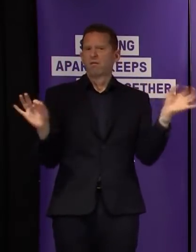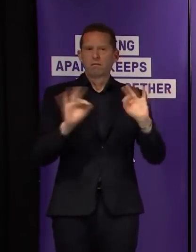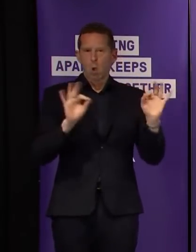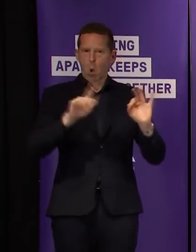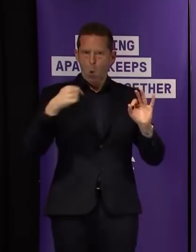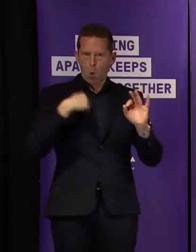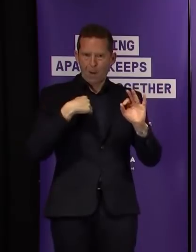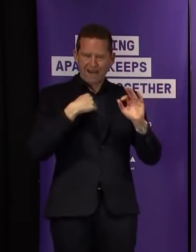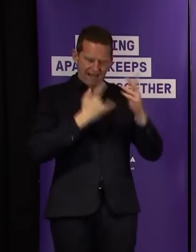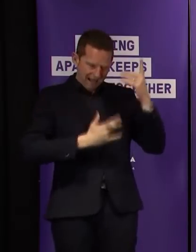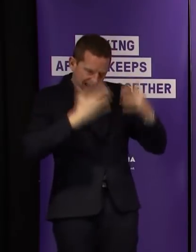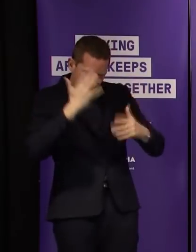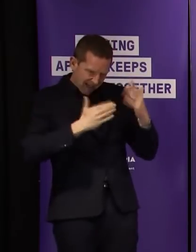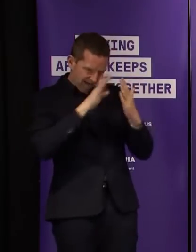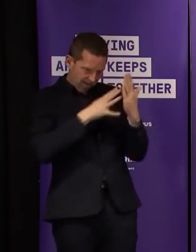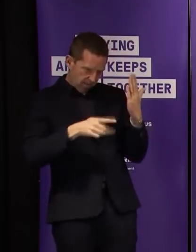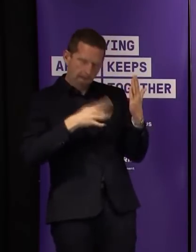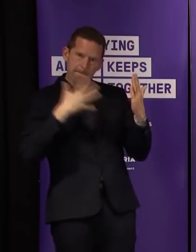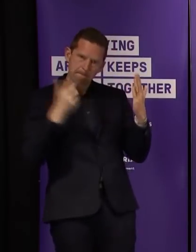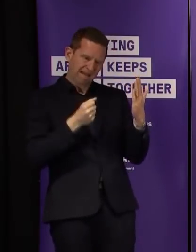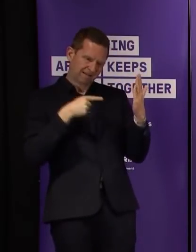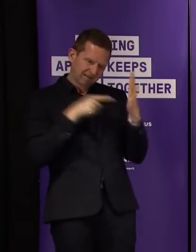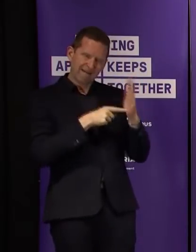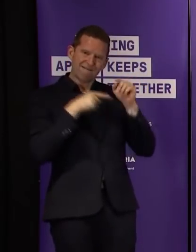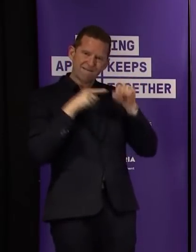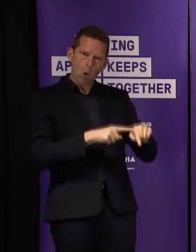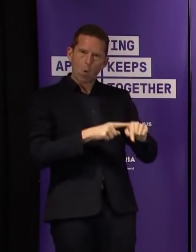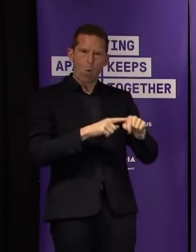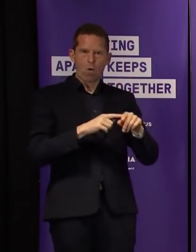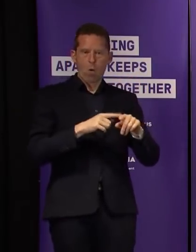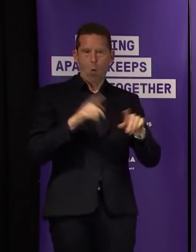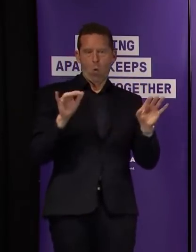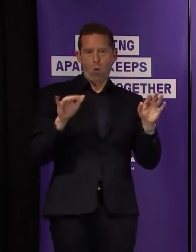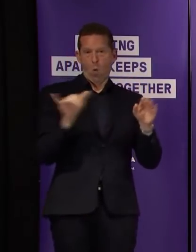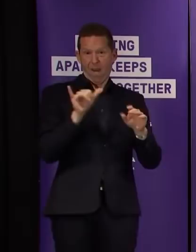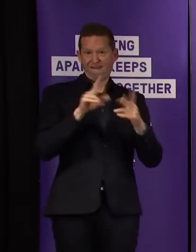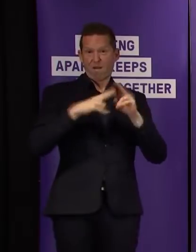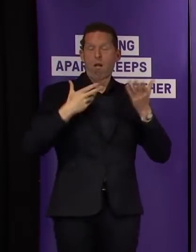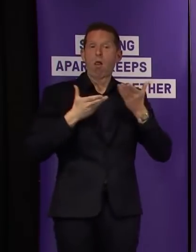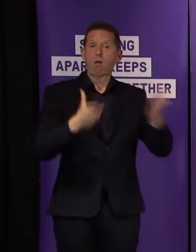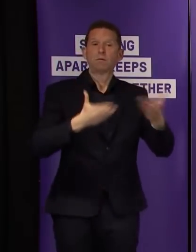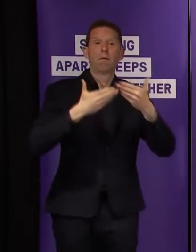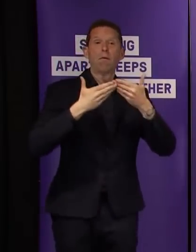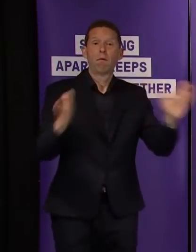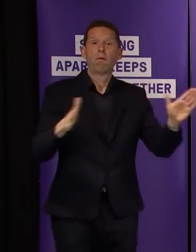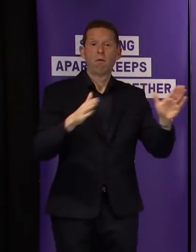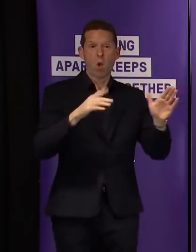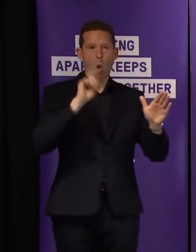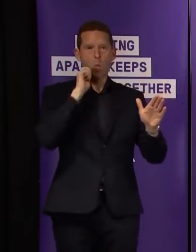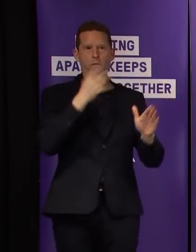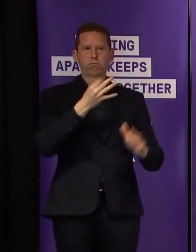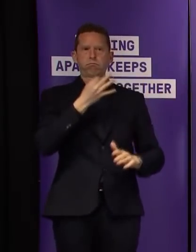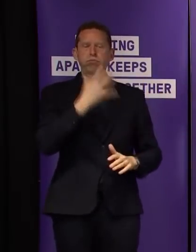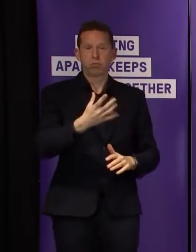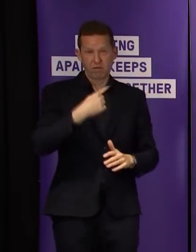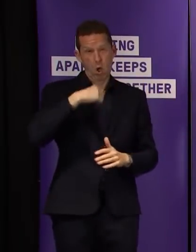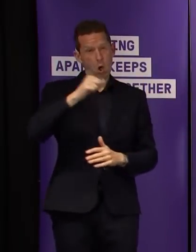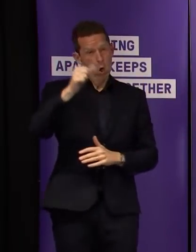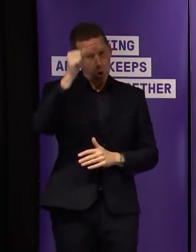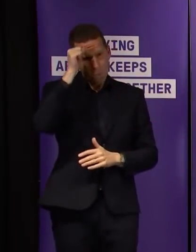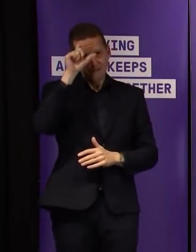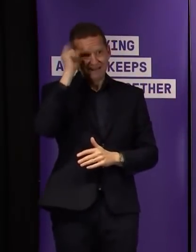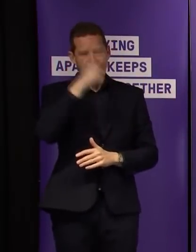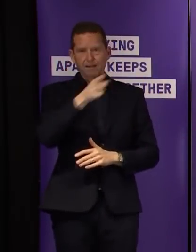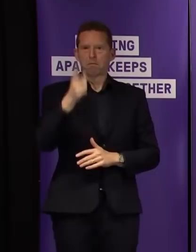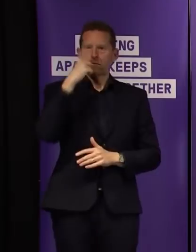this way, or in fact we won't be opening up at all. We'll just have a short respite from these rules, which I know and appreciate and